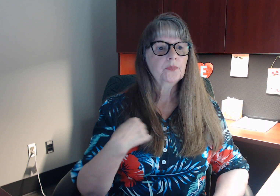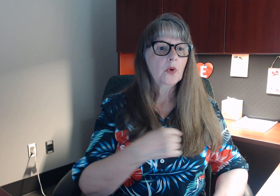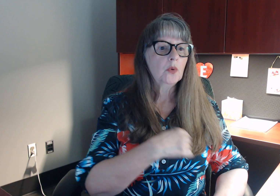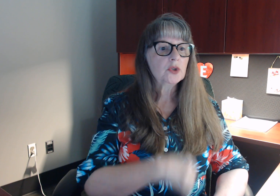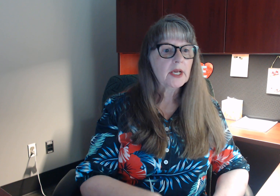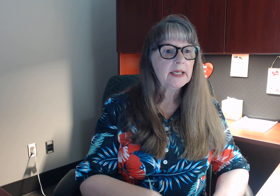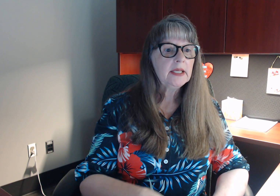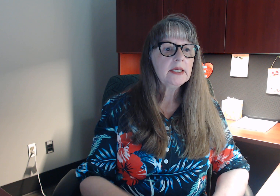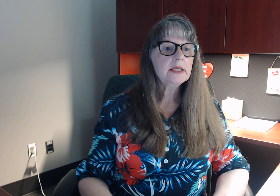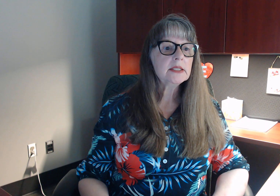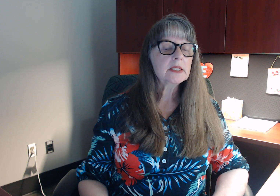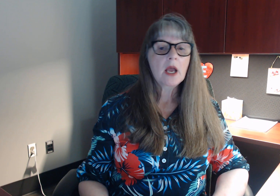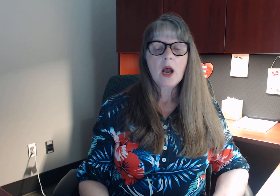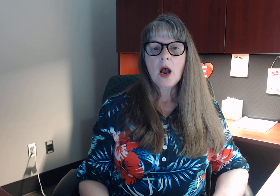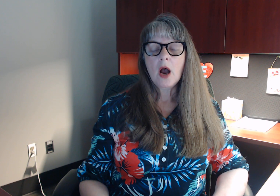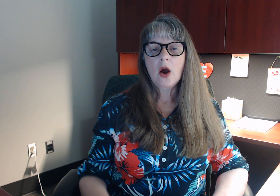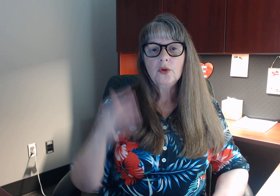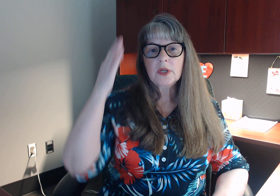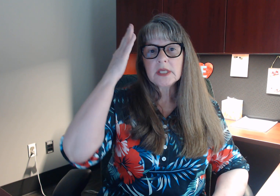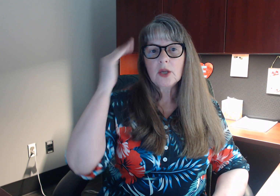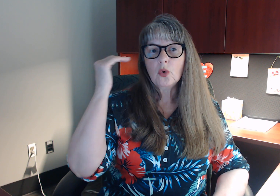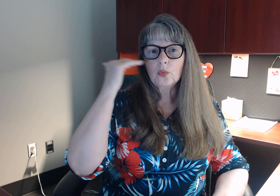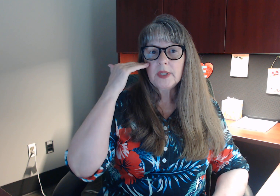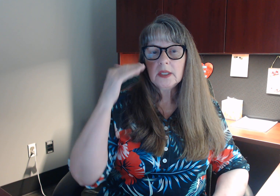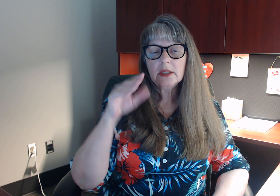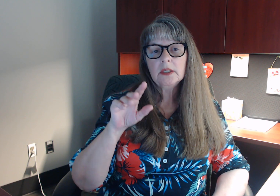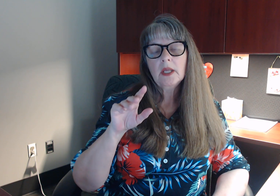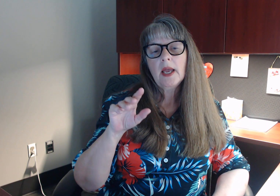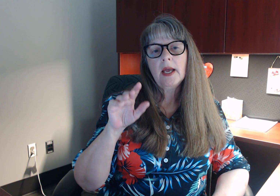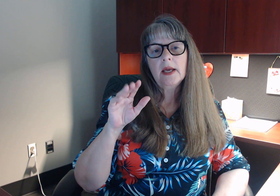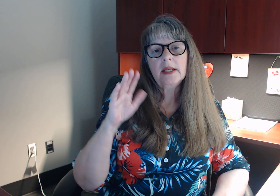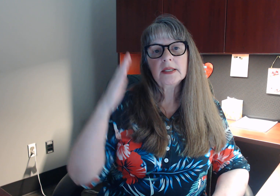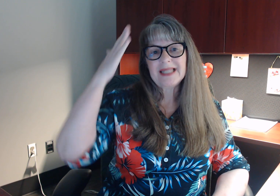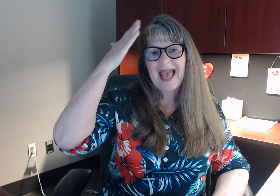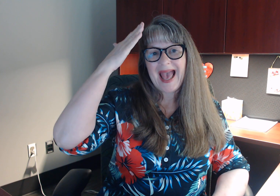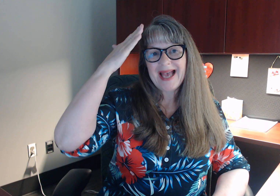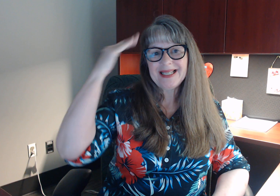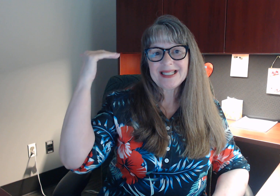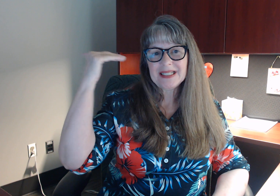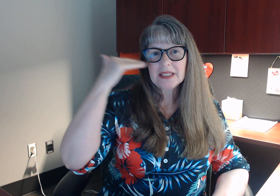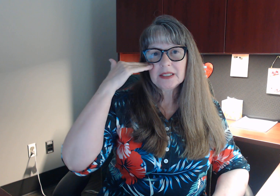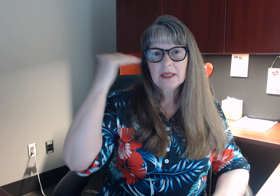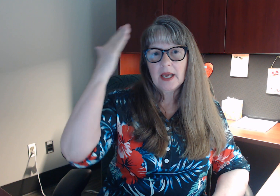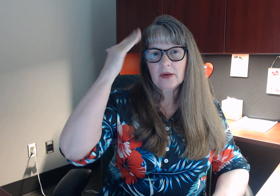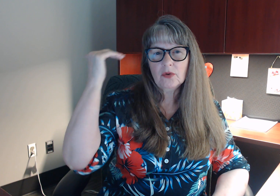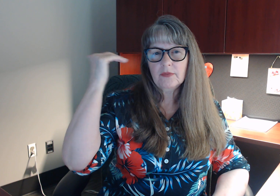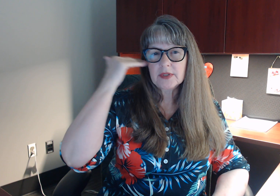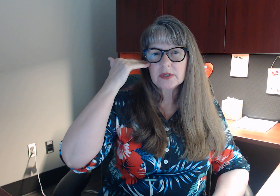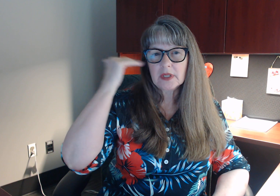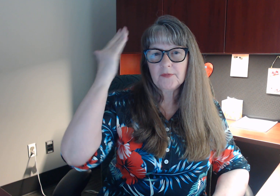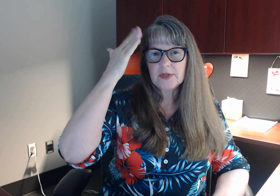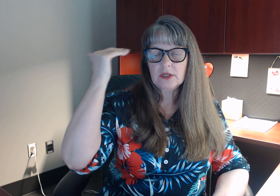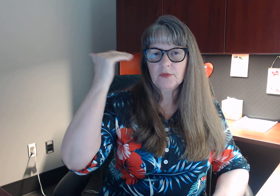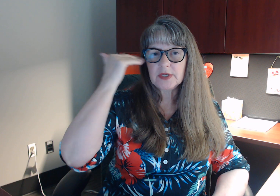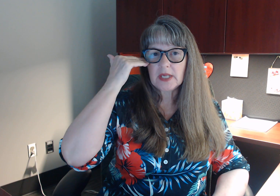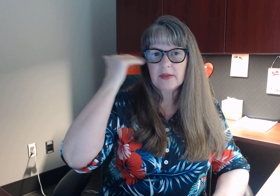Or Chinese, you could say Korean, and it's the hat. I don't know if it's a different sign than that, but